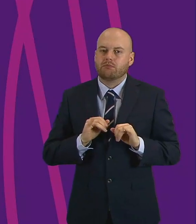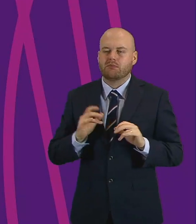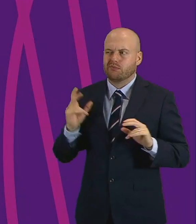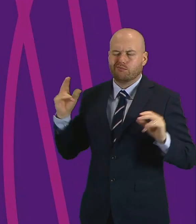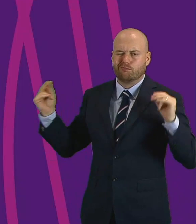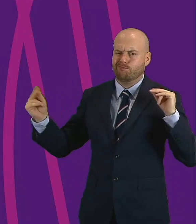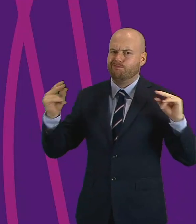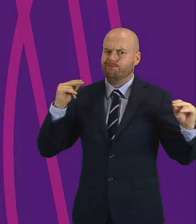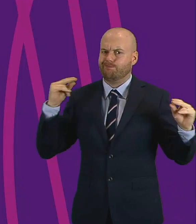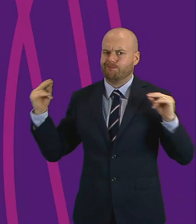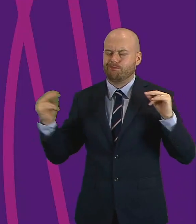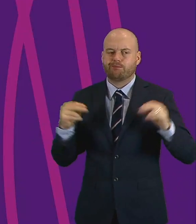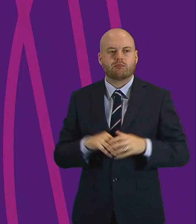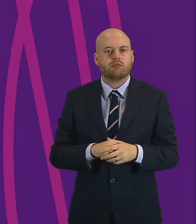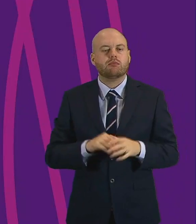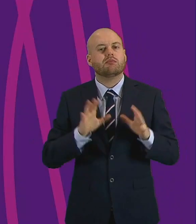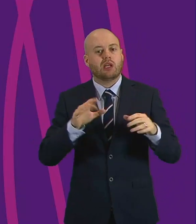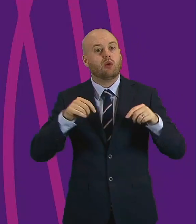been widely